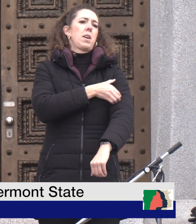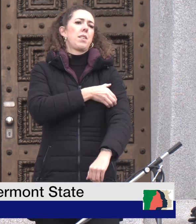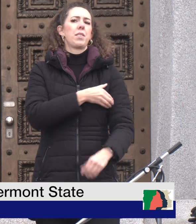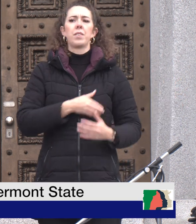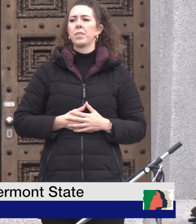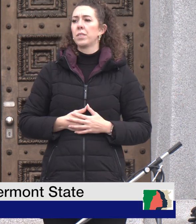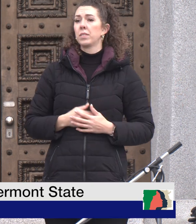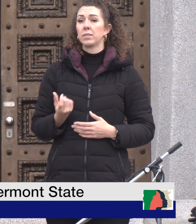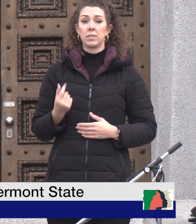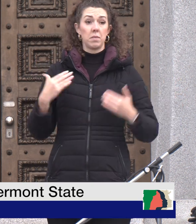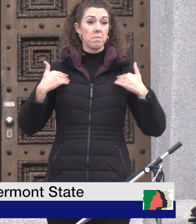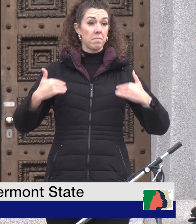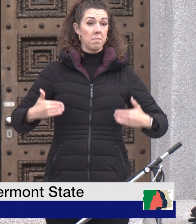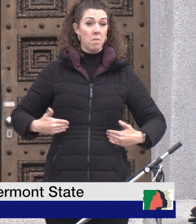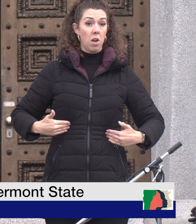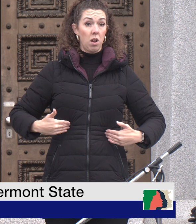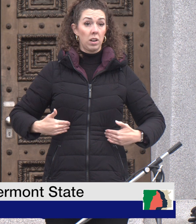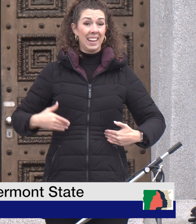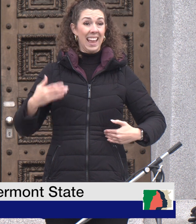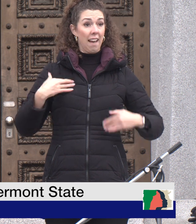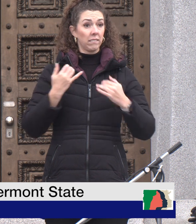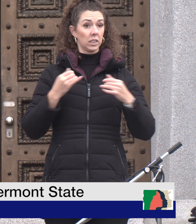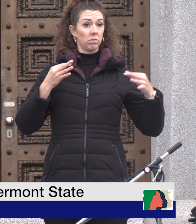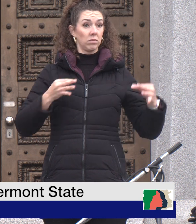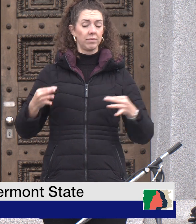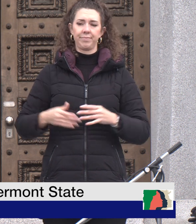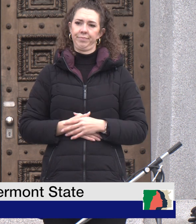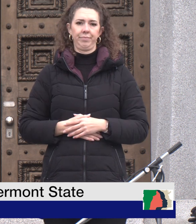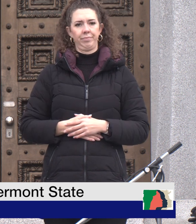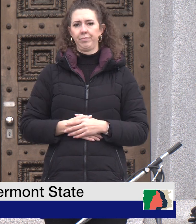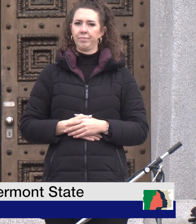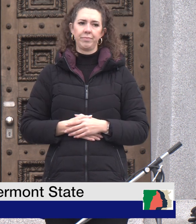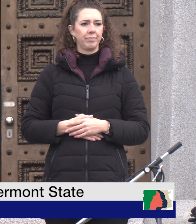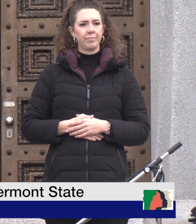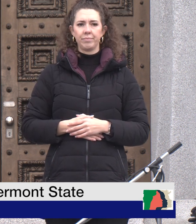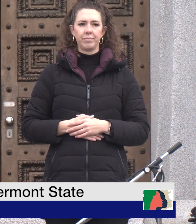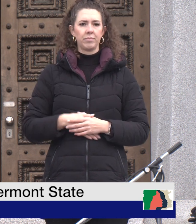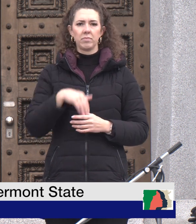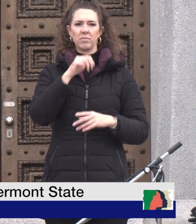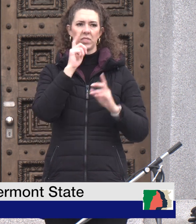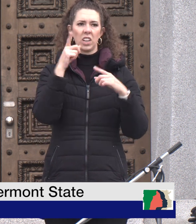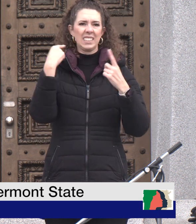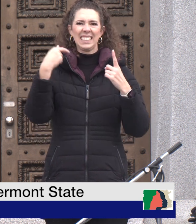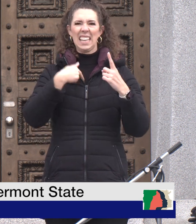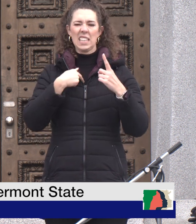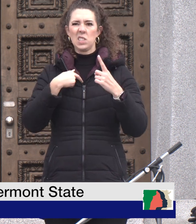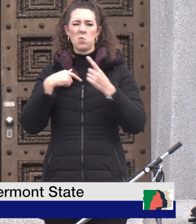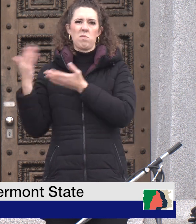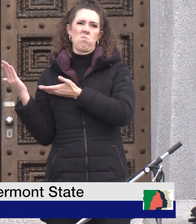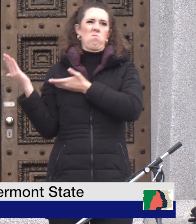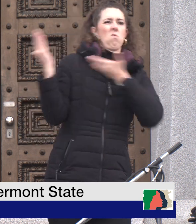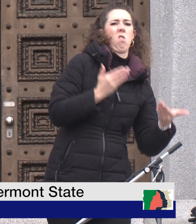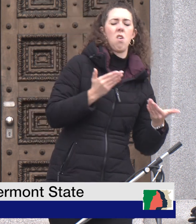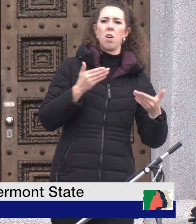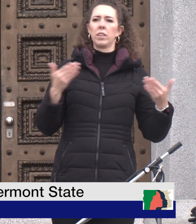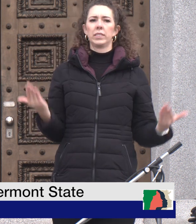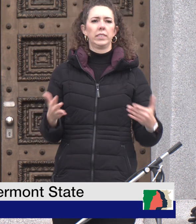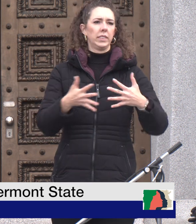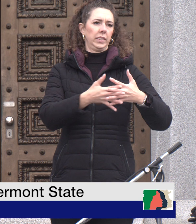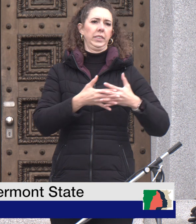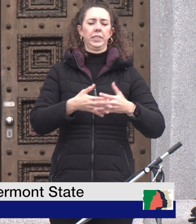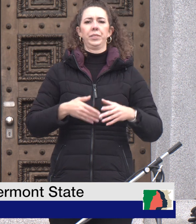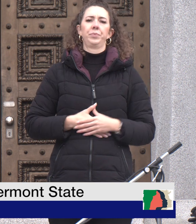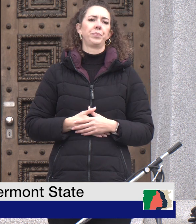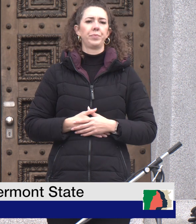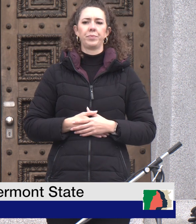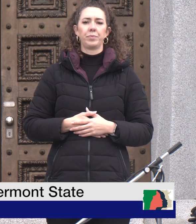My body has never had autonomy since we came to this country. And I'm still fighting